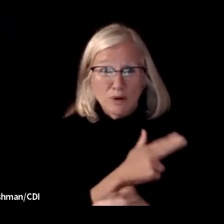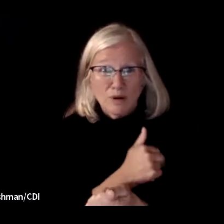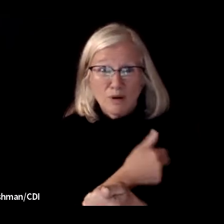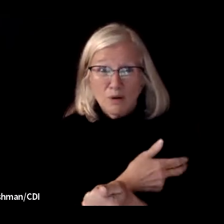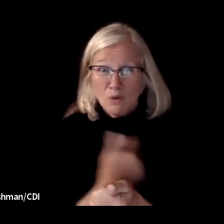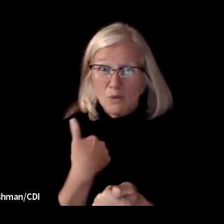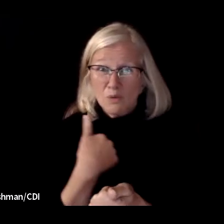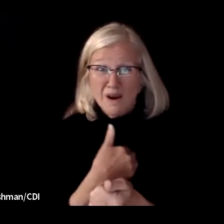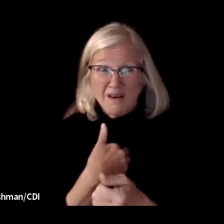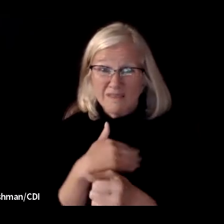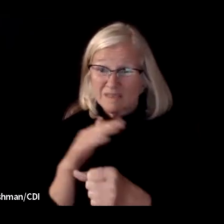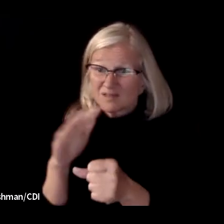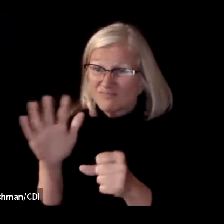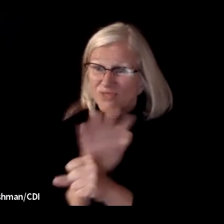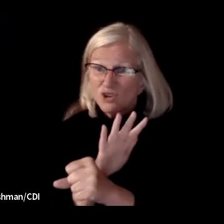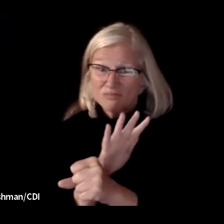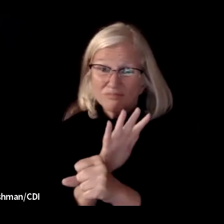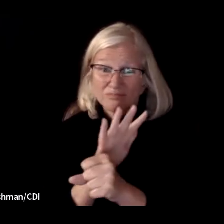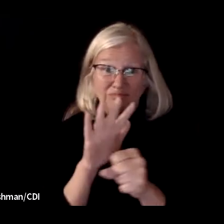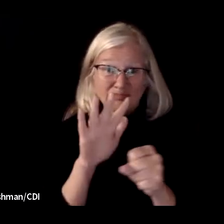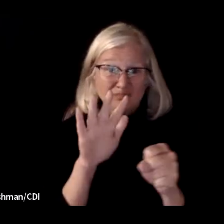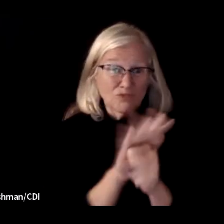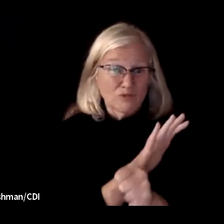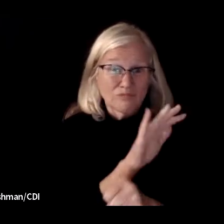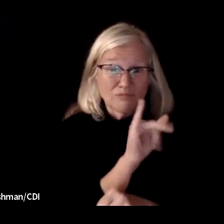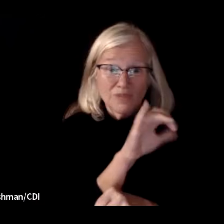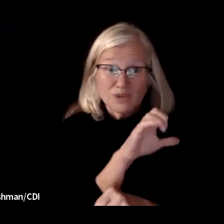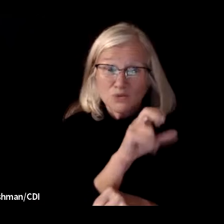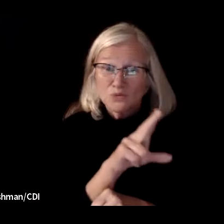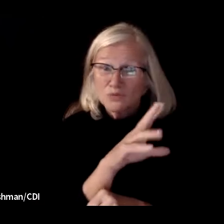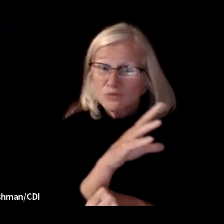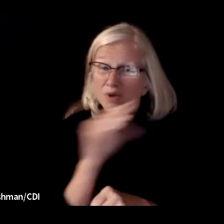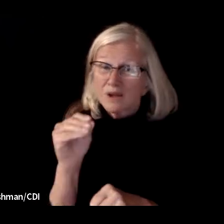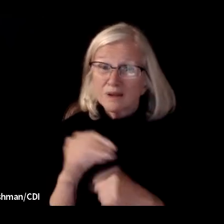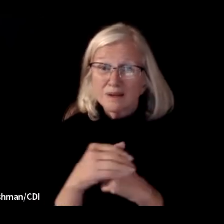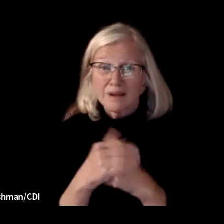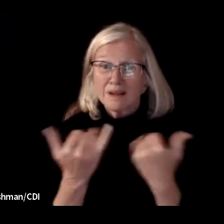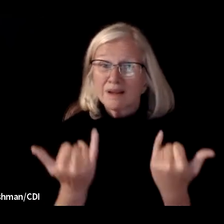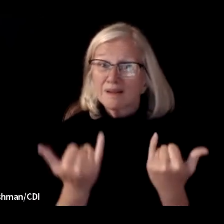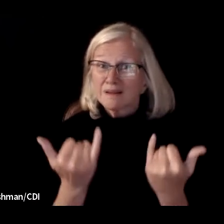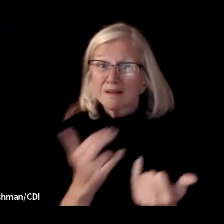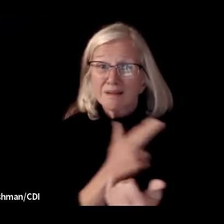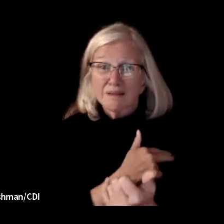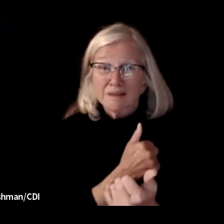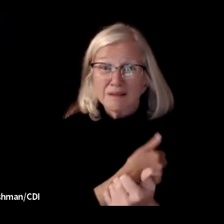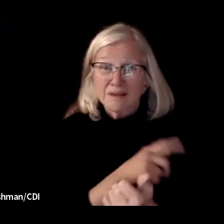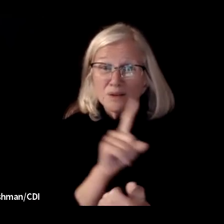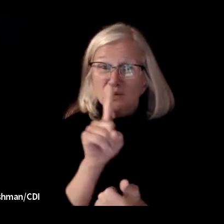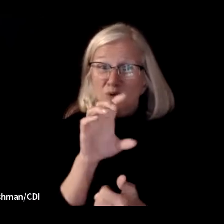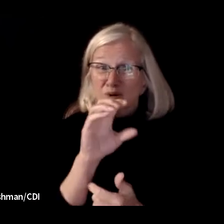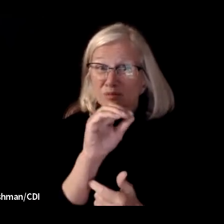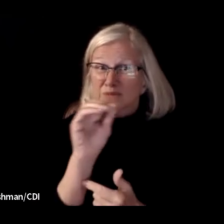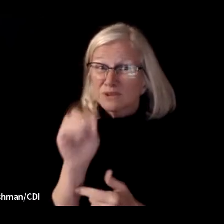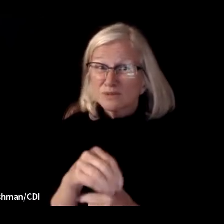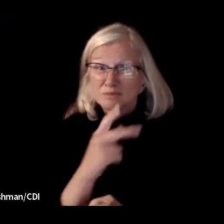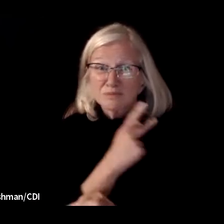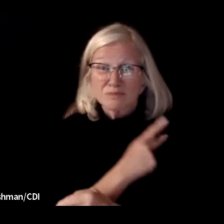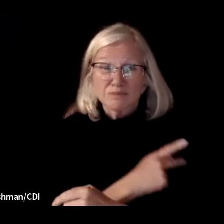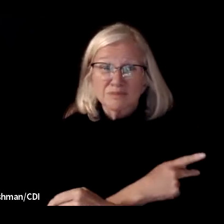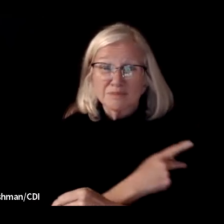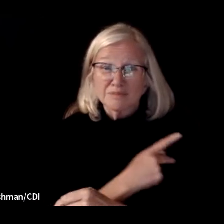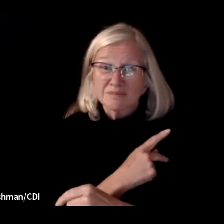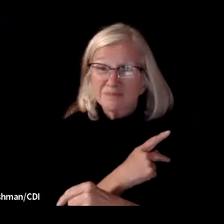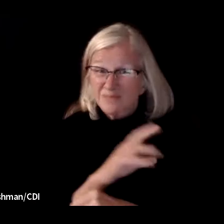units. Our current hospital experience reveals that 100% of our patients who are COVID positive in our